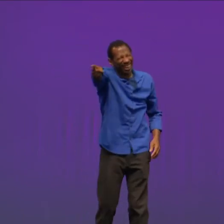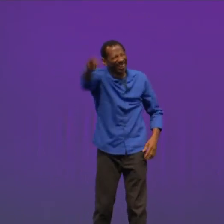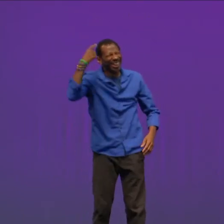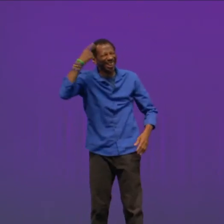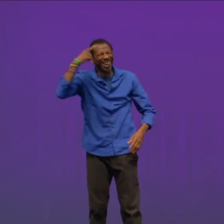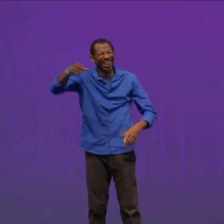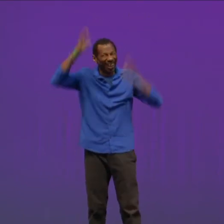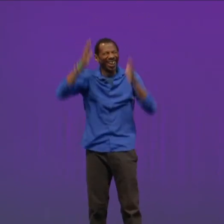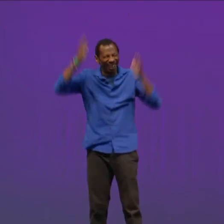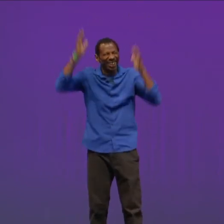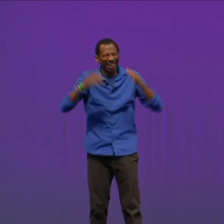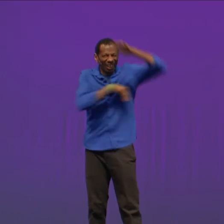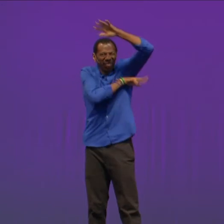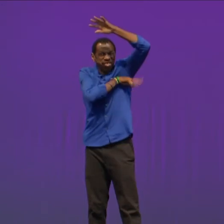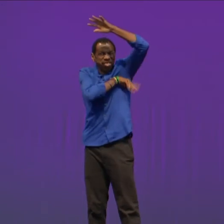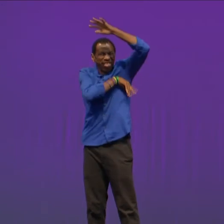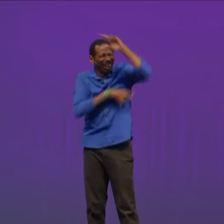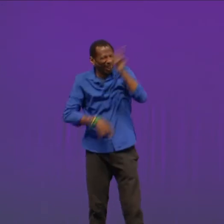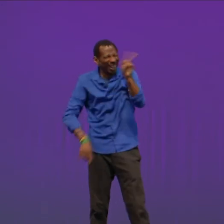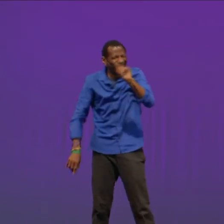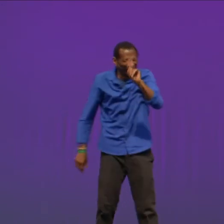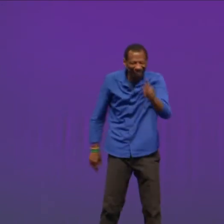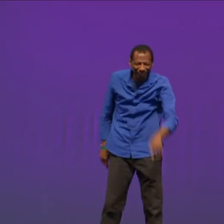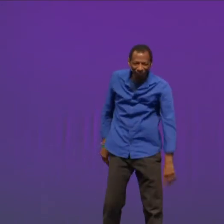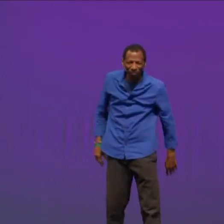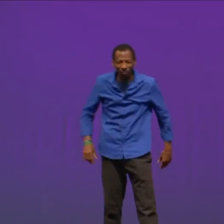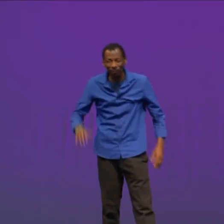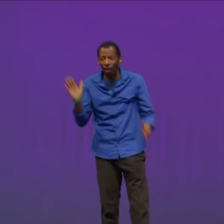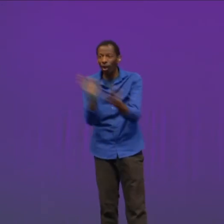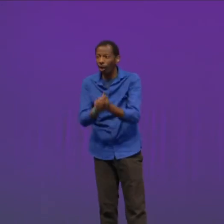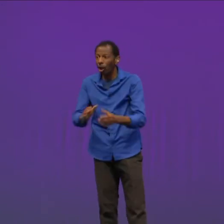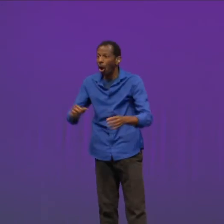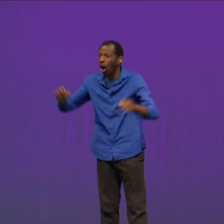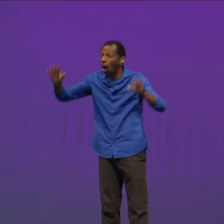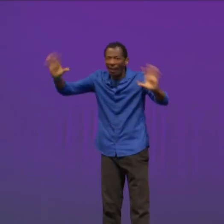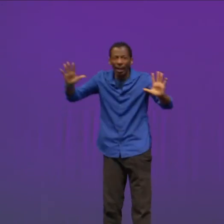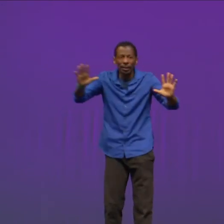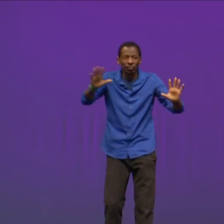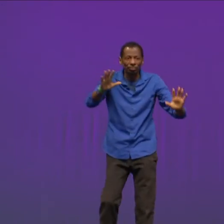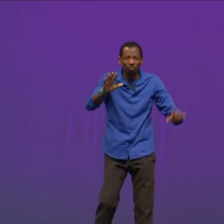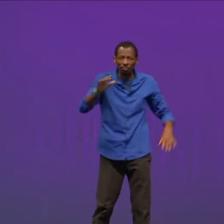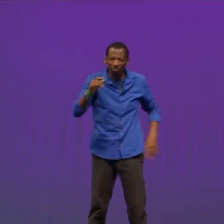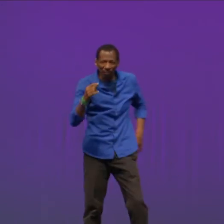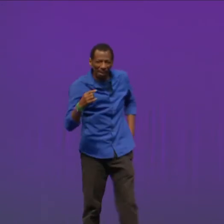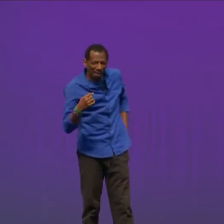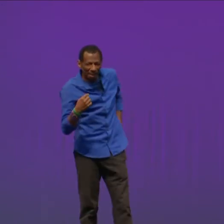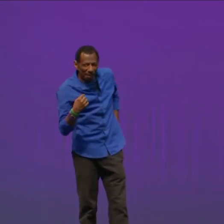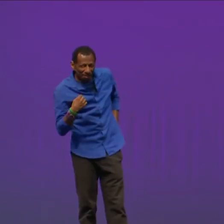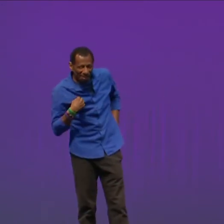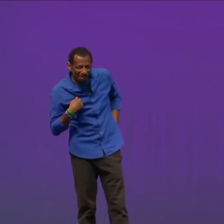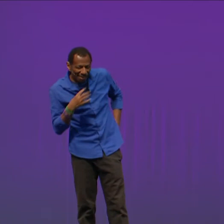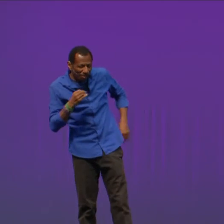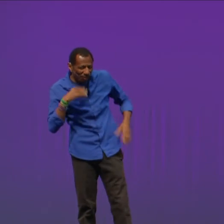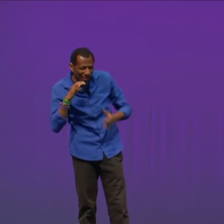I know you want to hear a story. You're probably a little worried about your armpits. That's all right. Now,